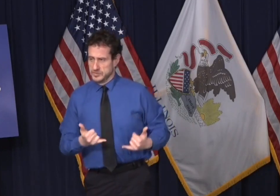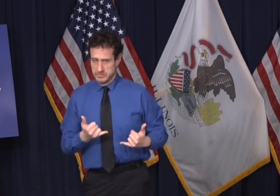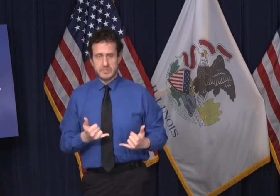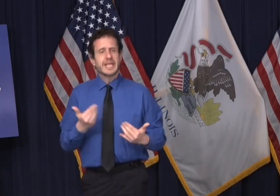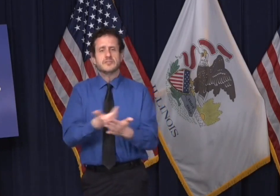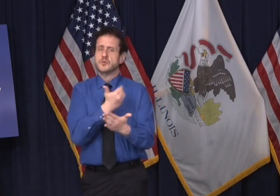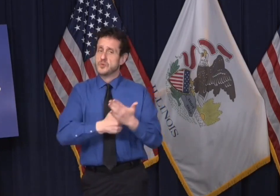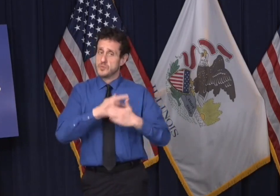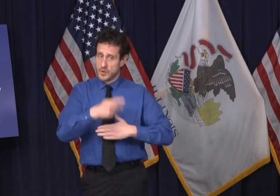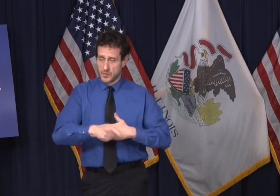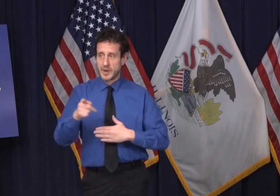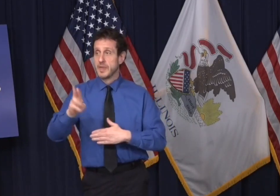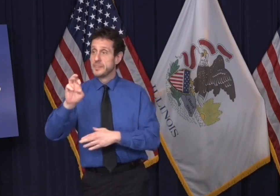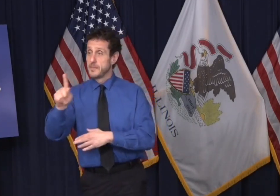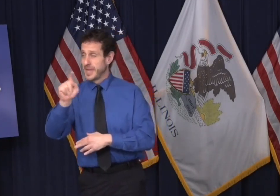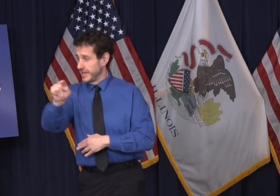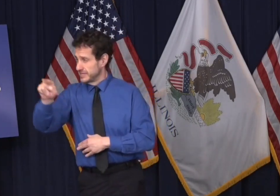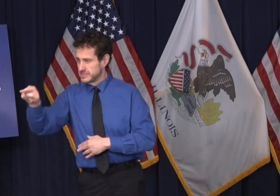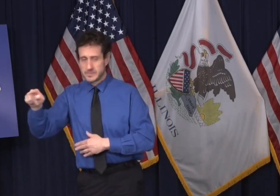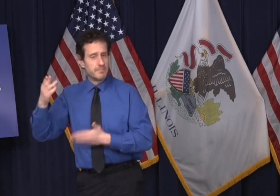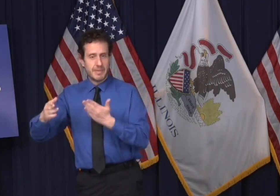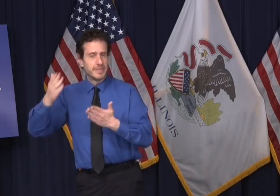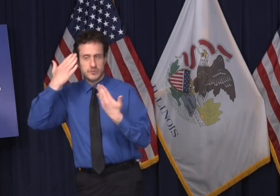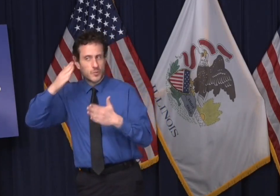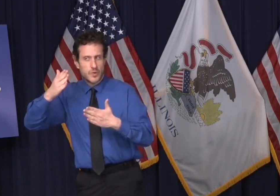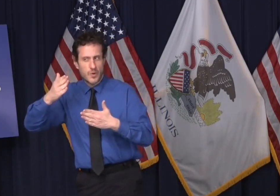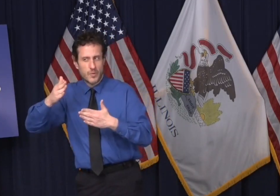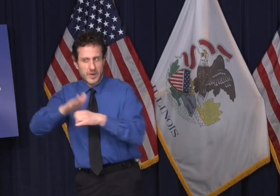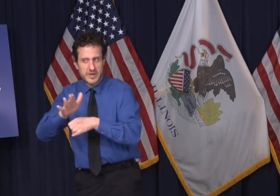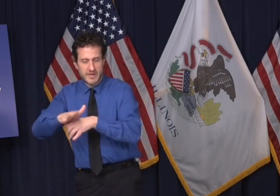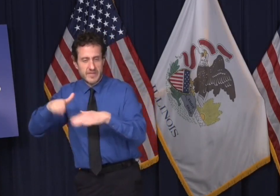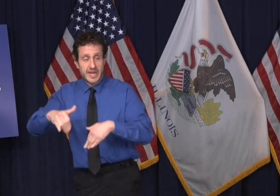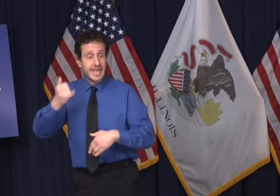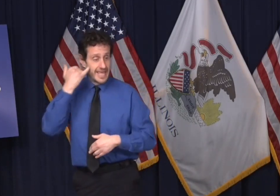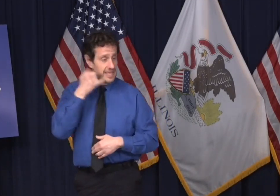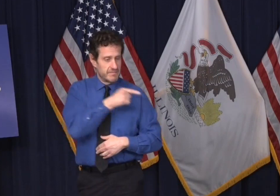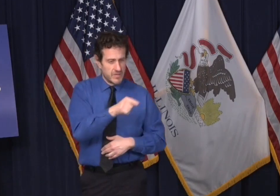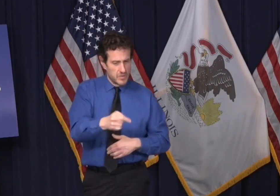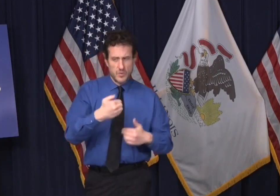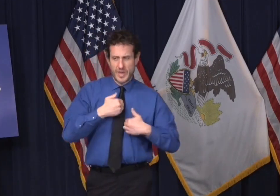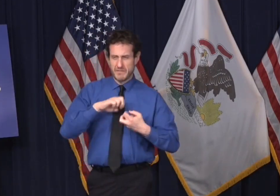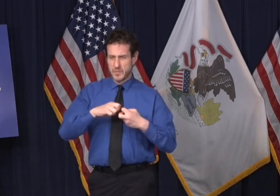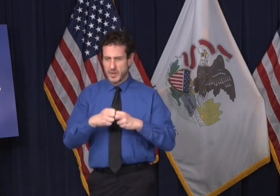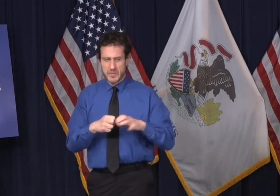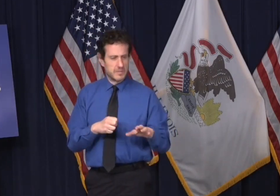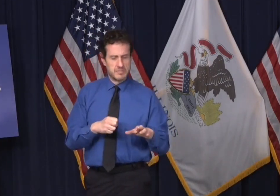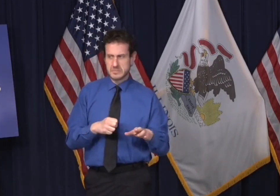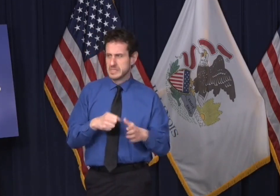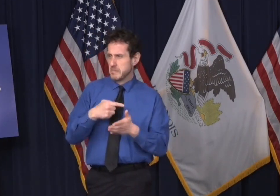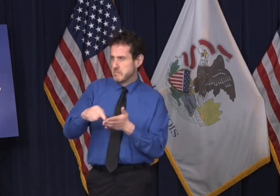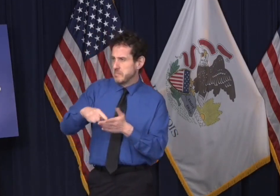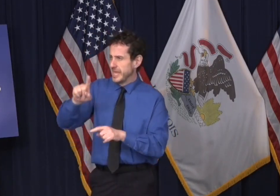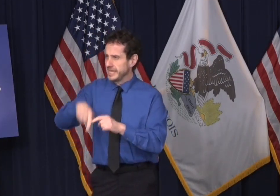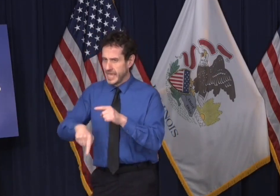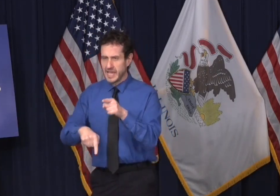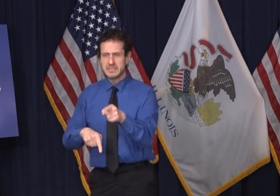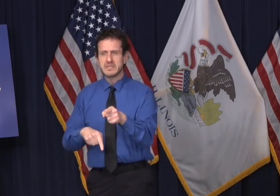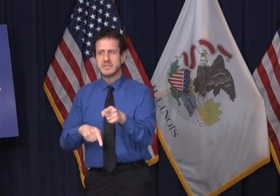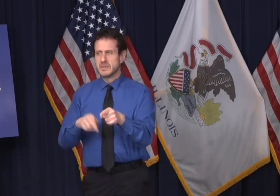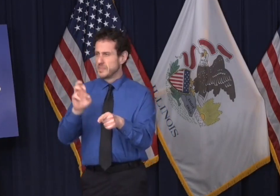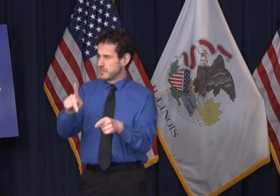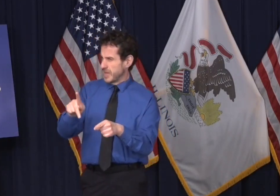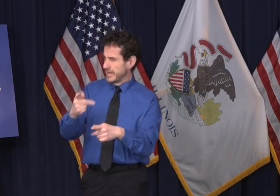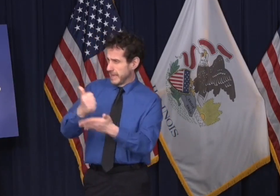this. So if for any reason a borrower experiences trouble securing the agreed upon relief from their